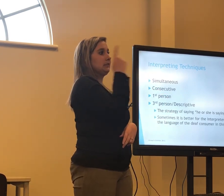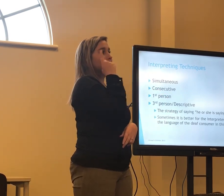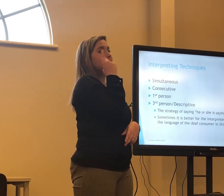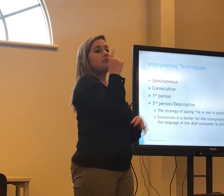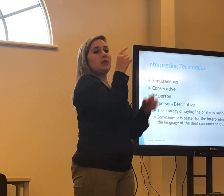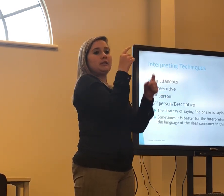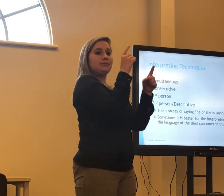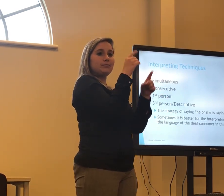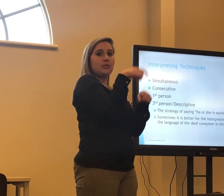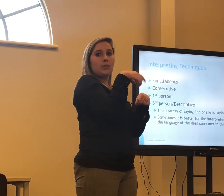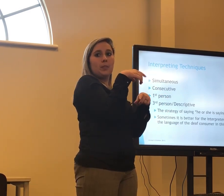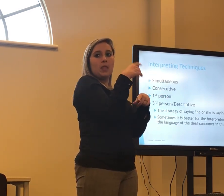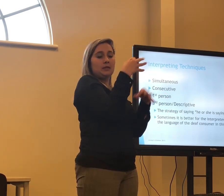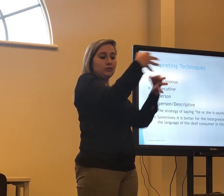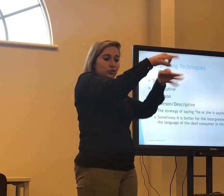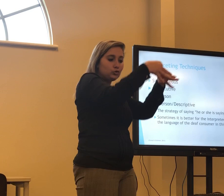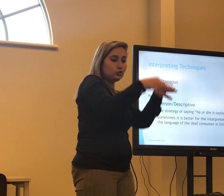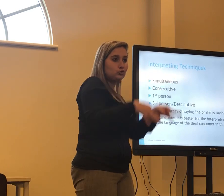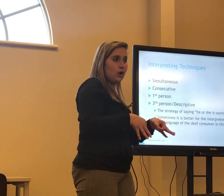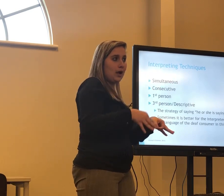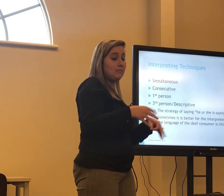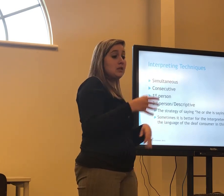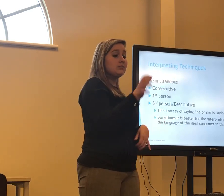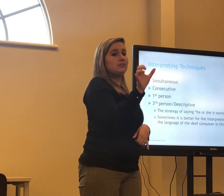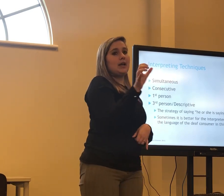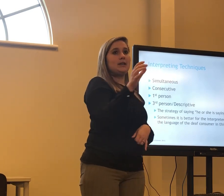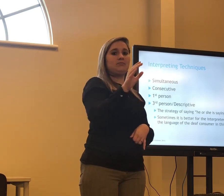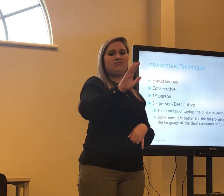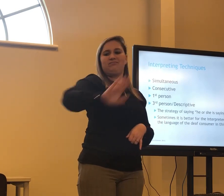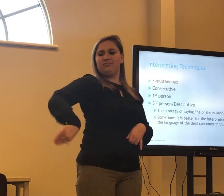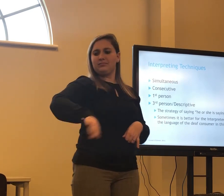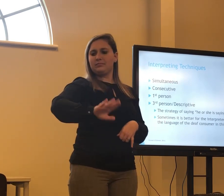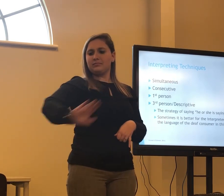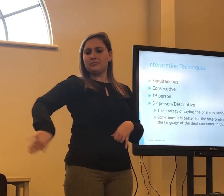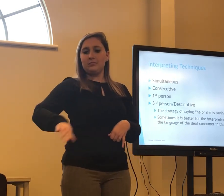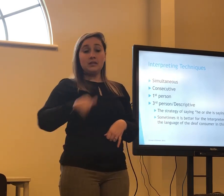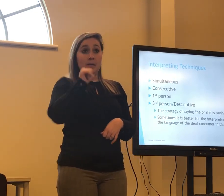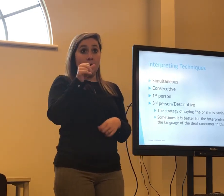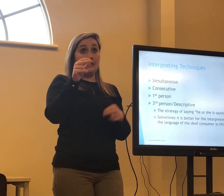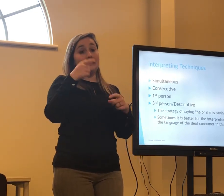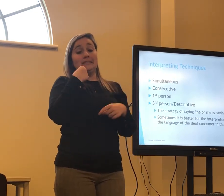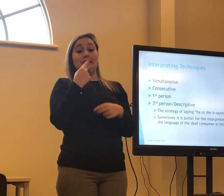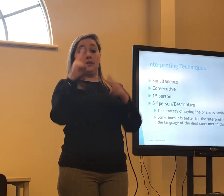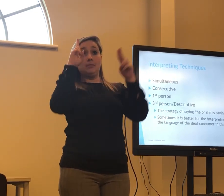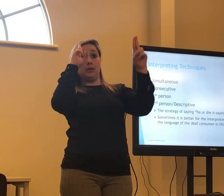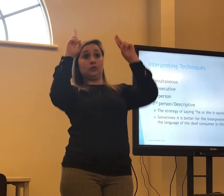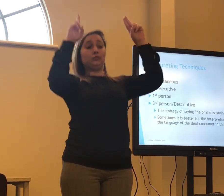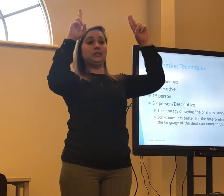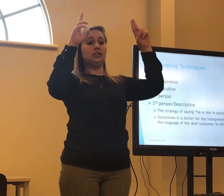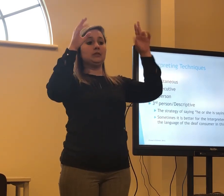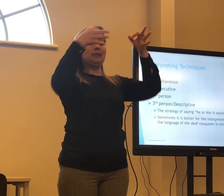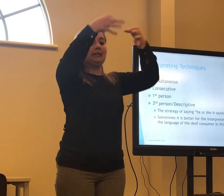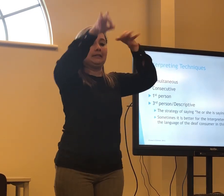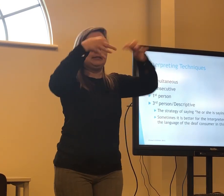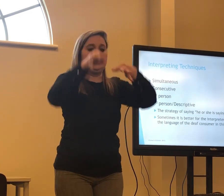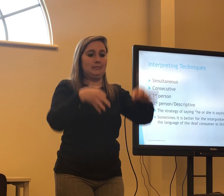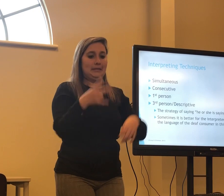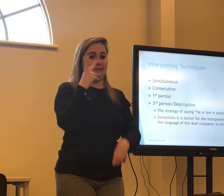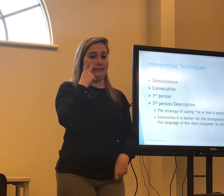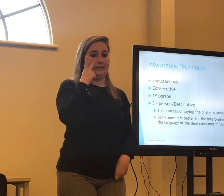to the side and they're kind of waving them off, even though I'm not going to call it a hallucination, I'll describe it. So have y'all ever done